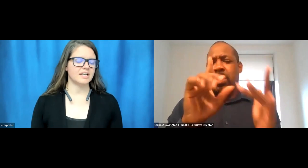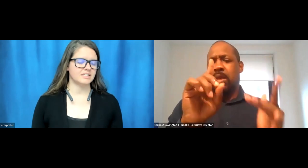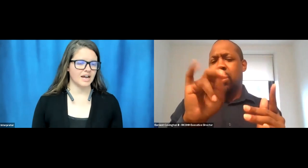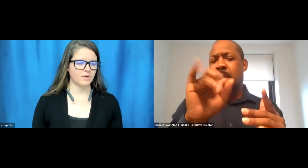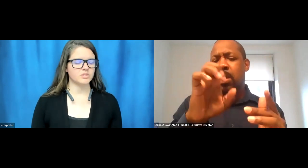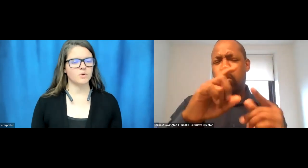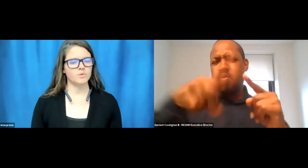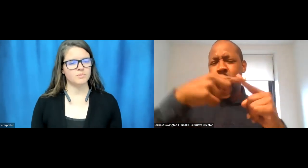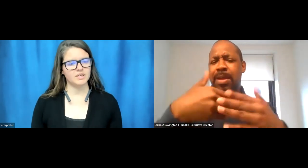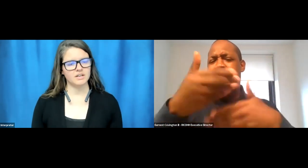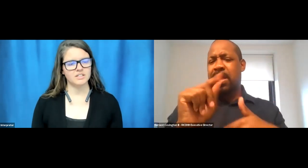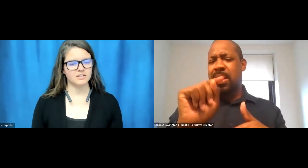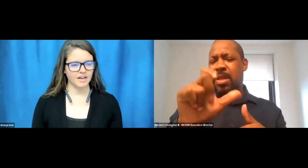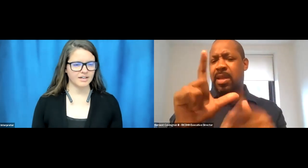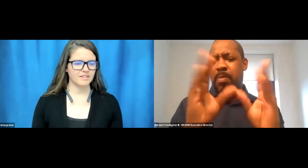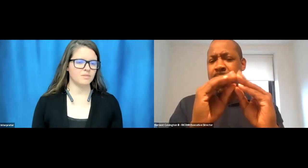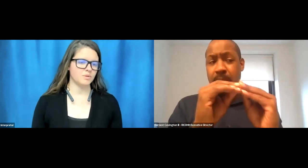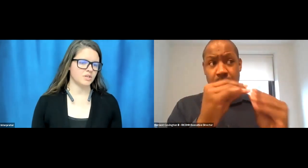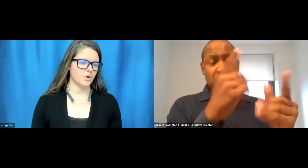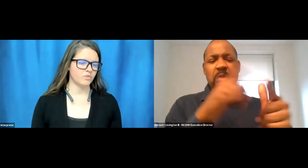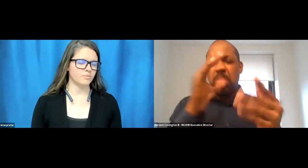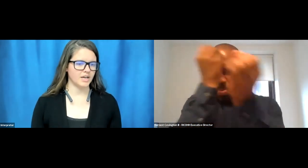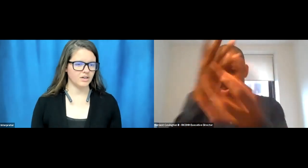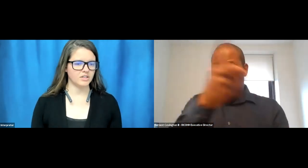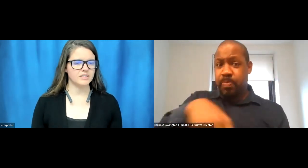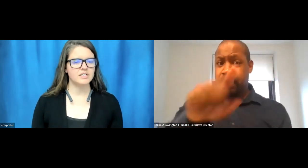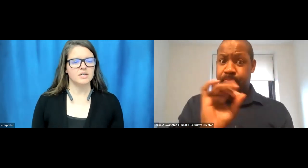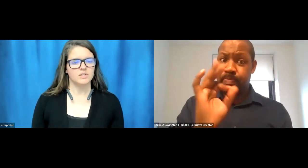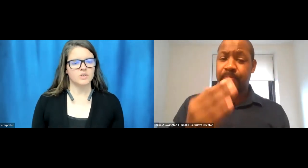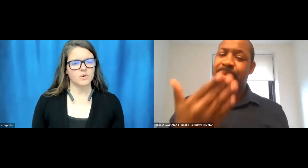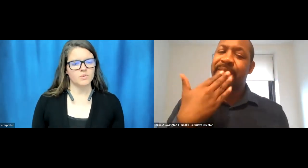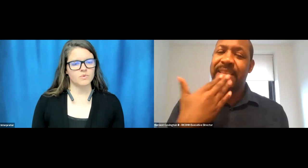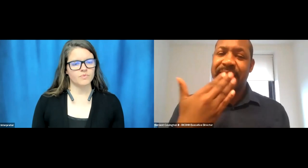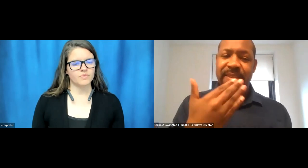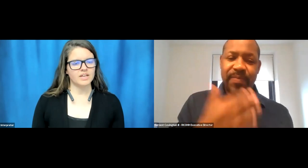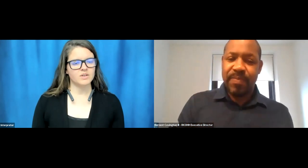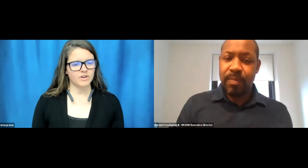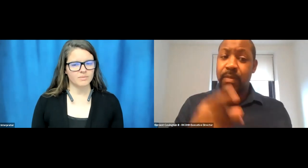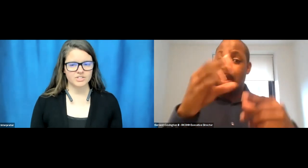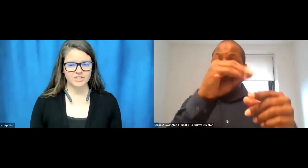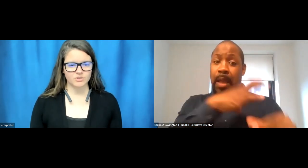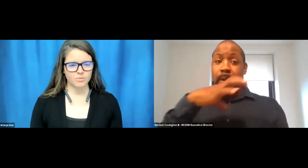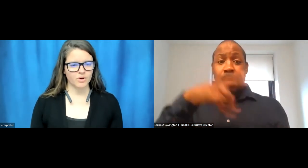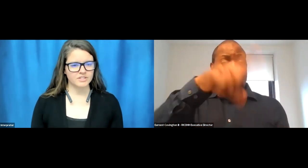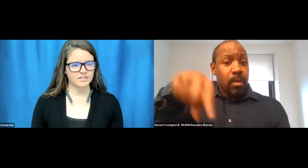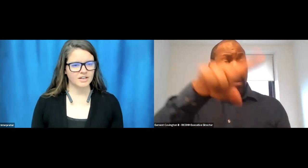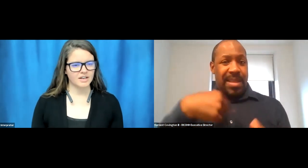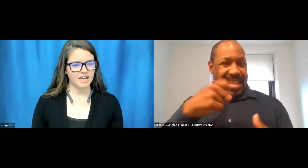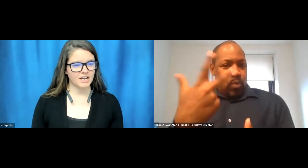next hours. So it would be until 9 and then we would go from 9 on. So thank you very much. That's the report. And any of